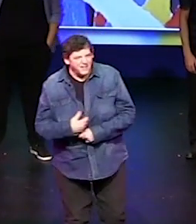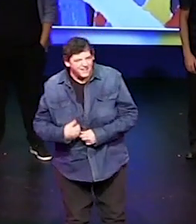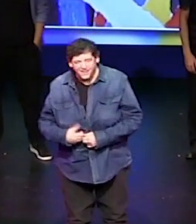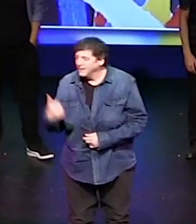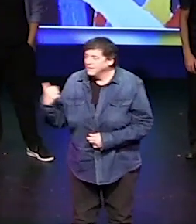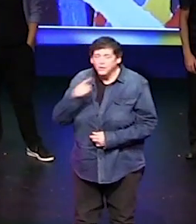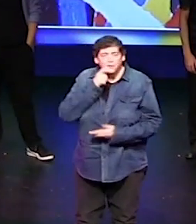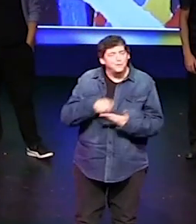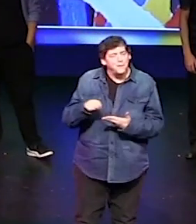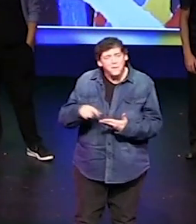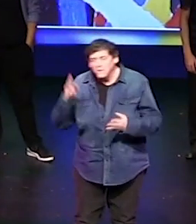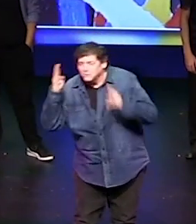What a nice poem.